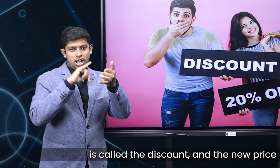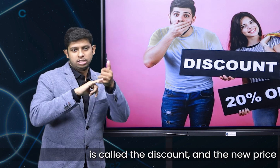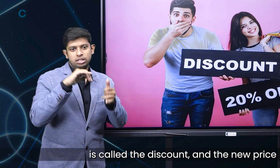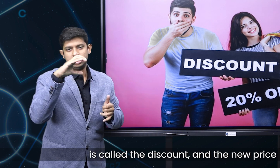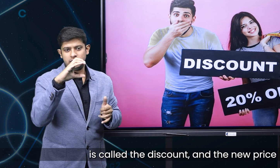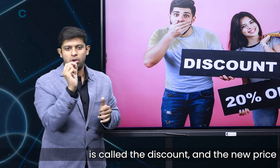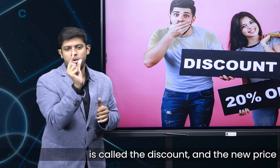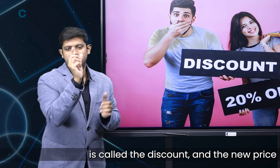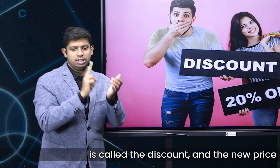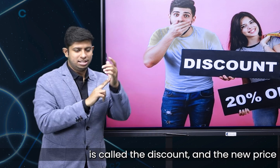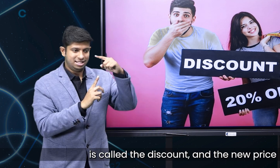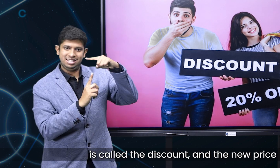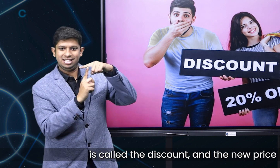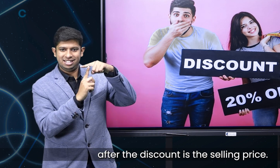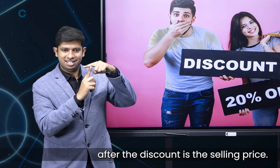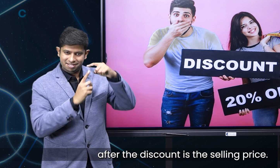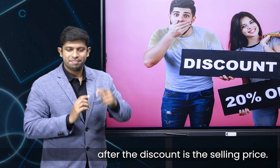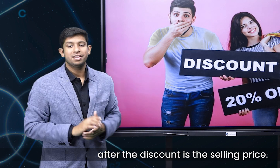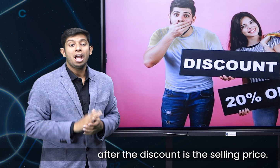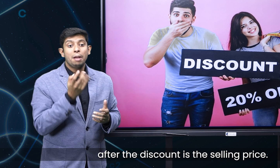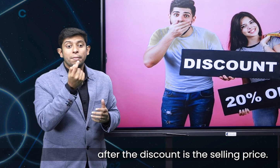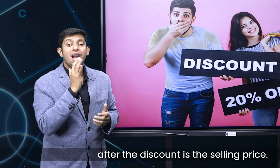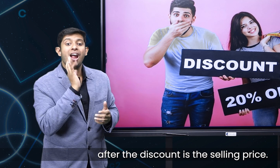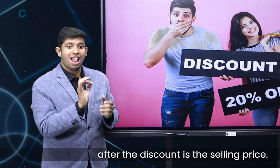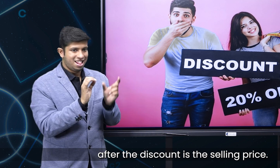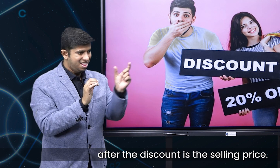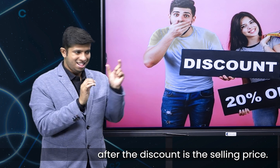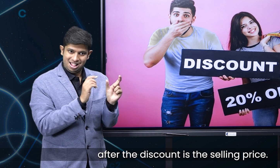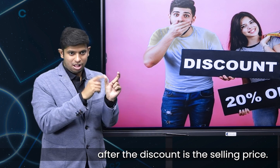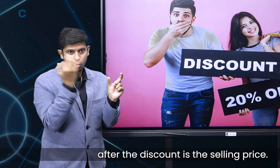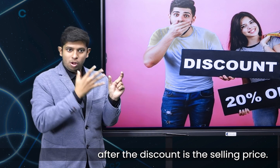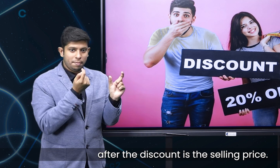discount, and the new price after the discount is the selling price.